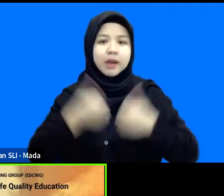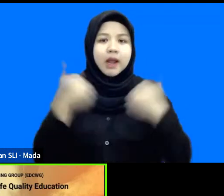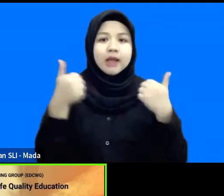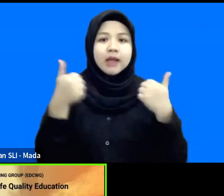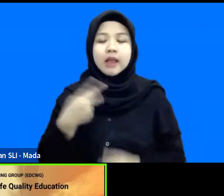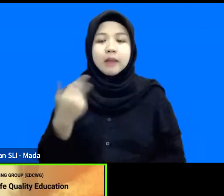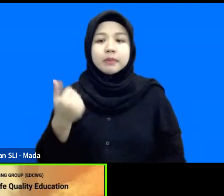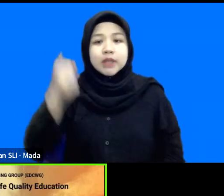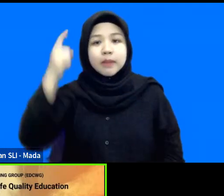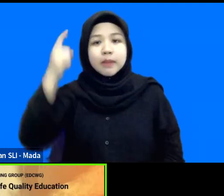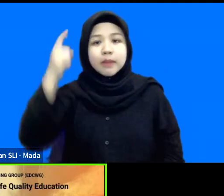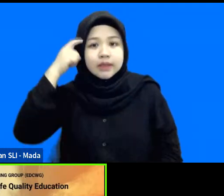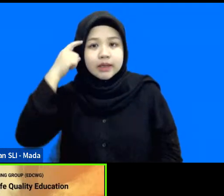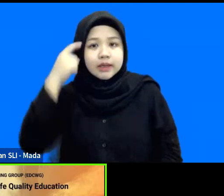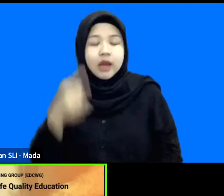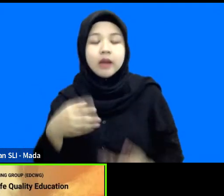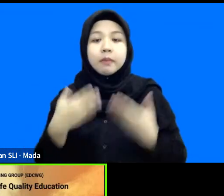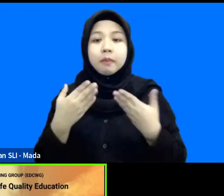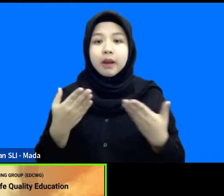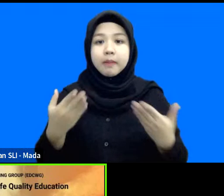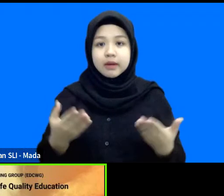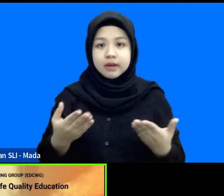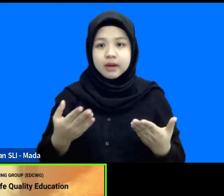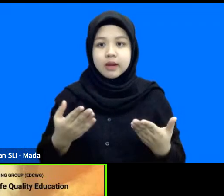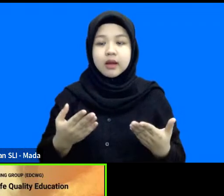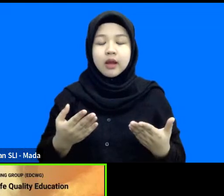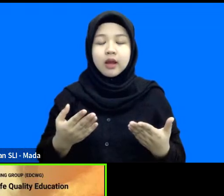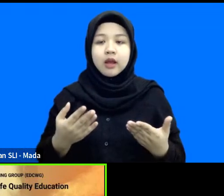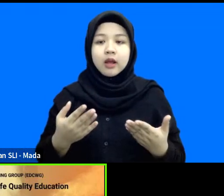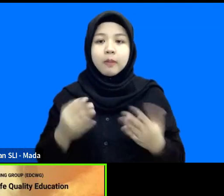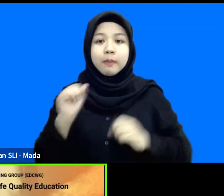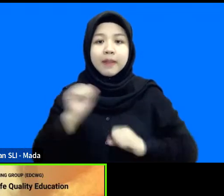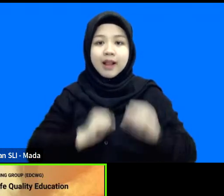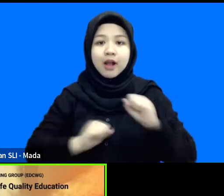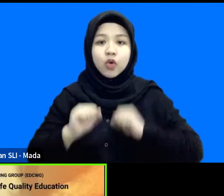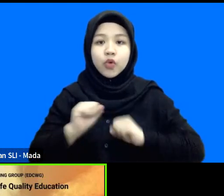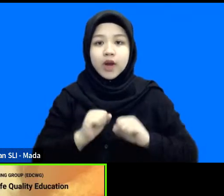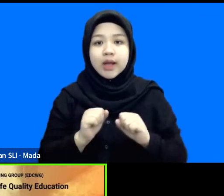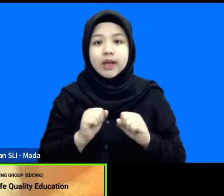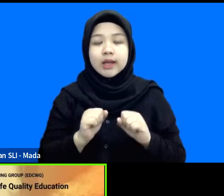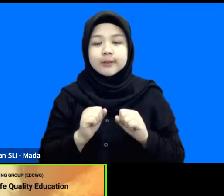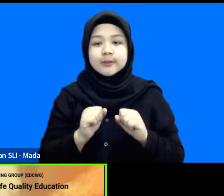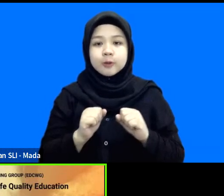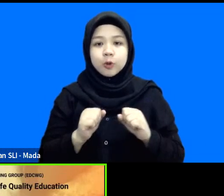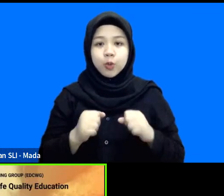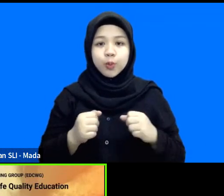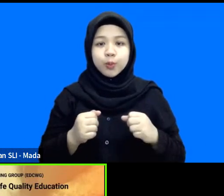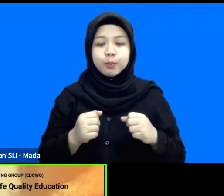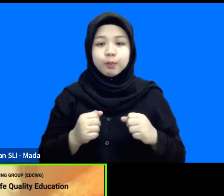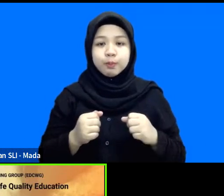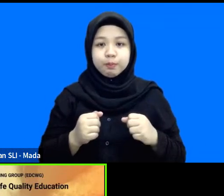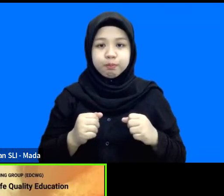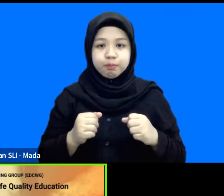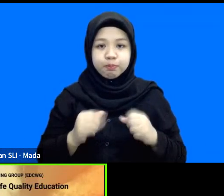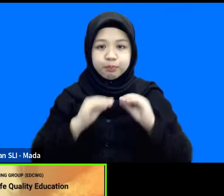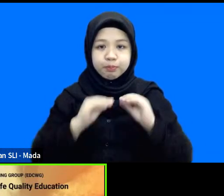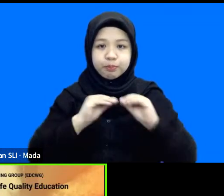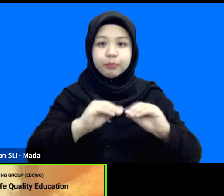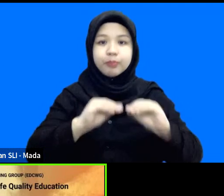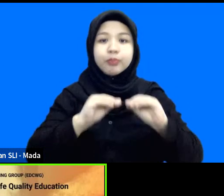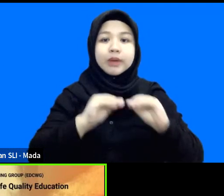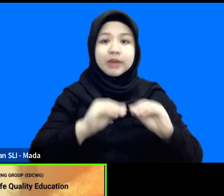learning recovery to give a positive learning outcomes for all children. And I think in order for us to make that